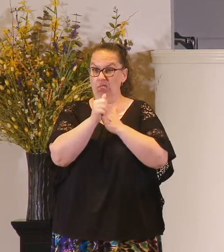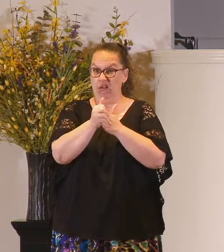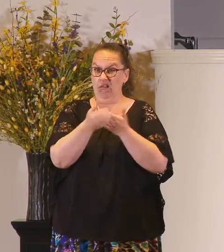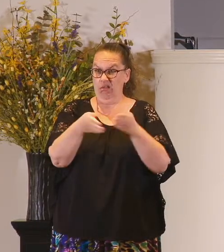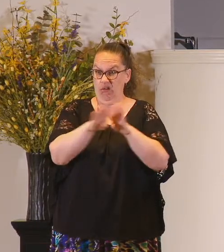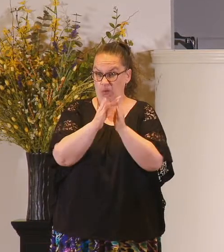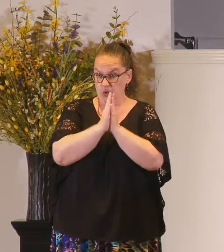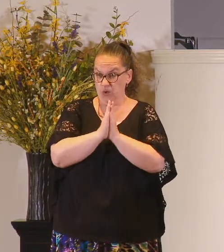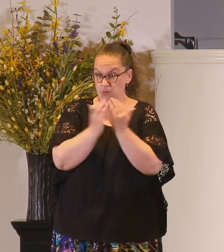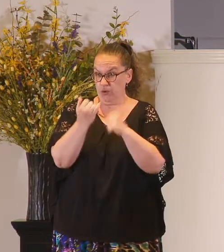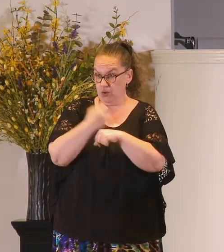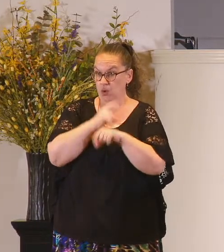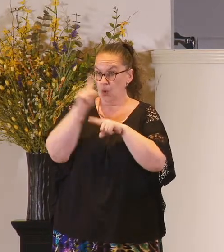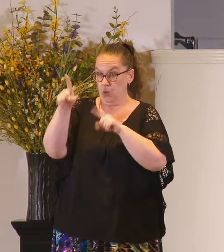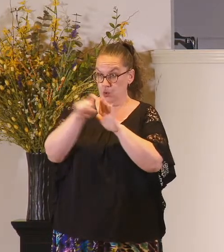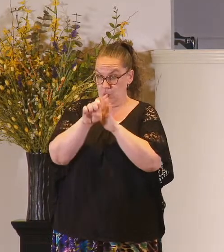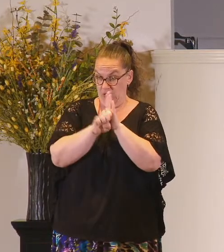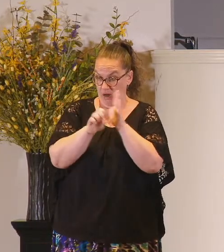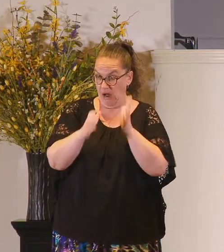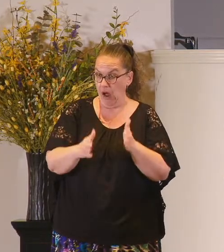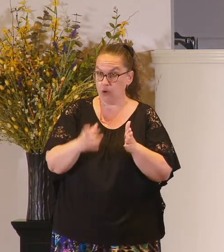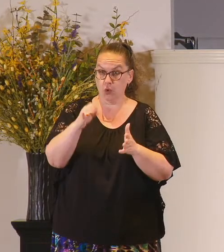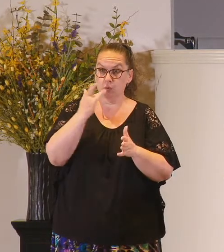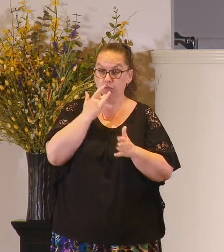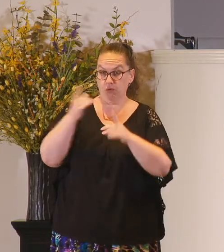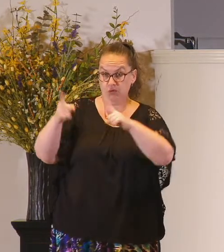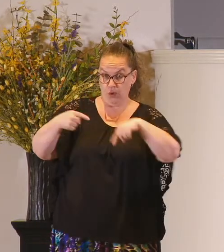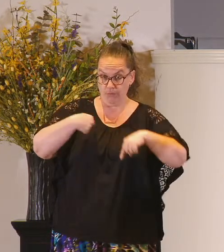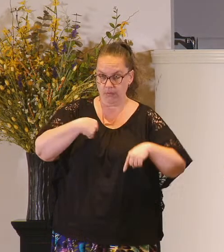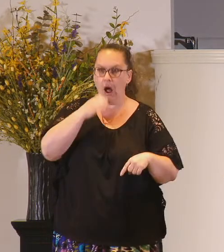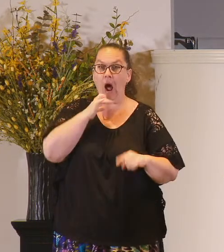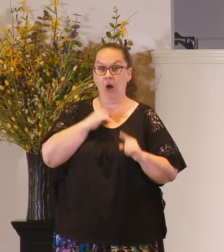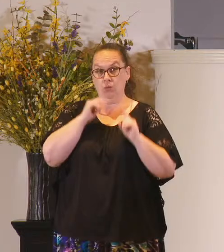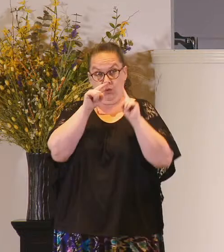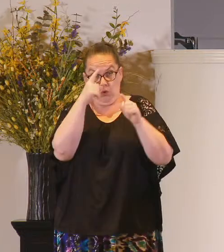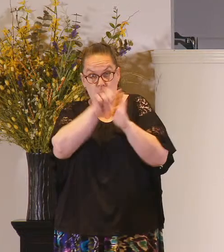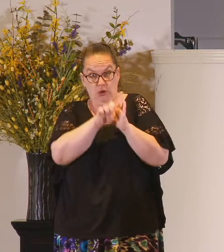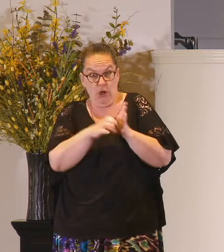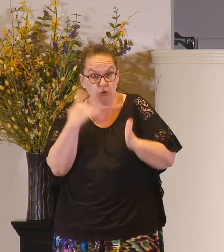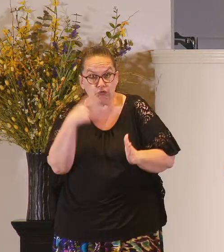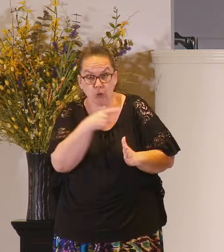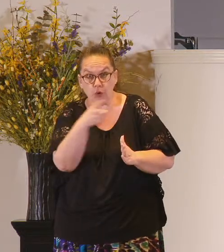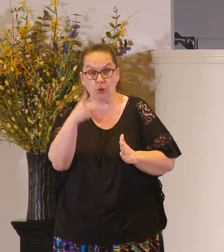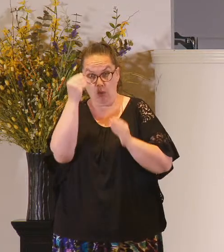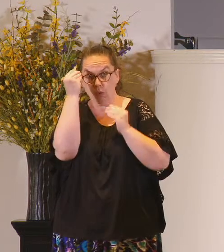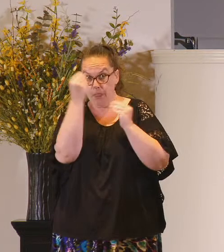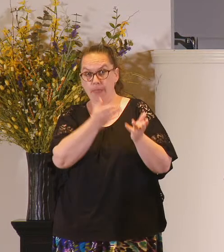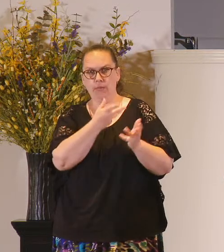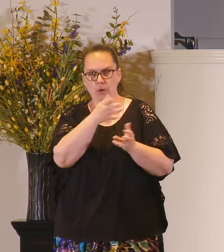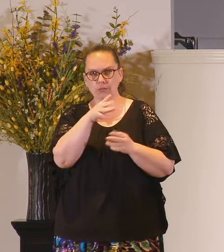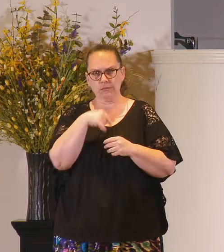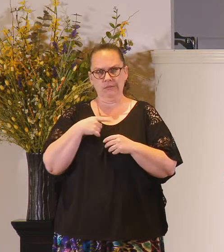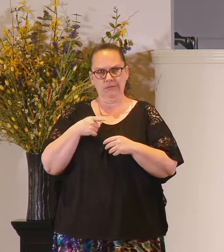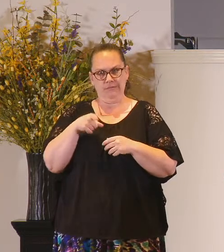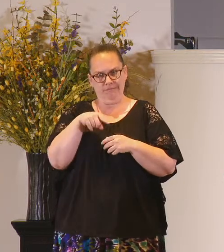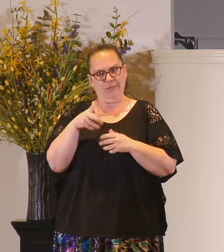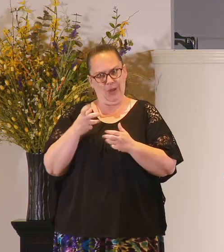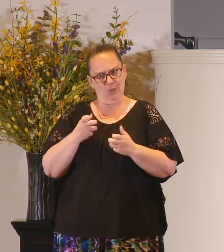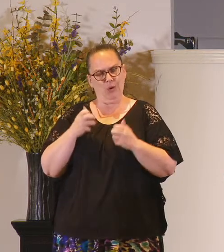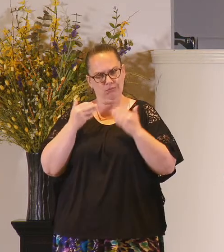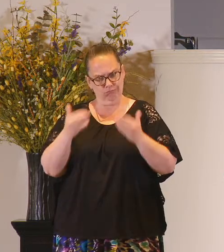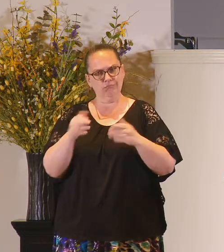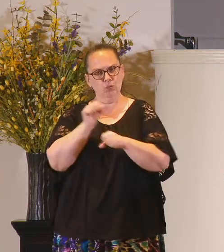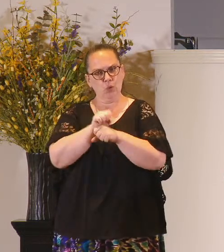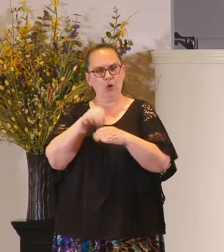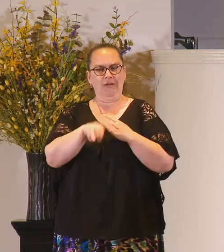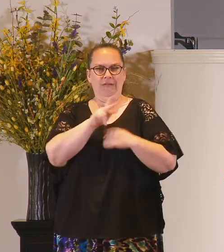today. So just go to one of the elders, or if you prefer to come to me, I'll go to the elders for you and let them know that, hey, these people want to be put to work in